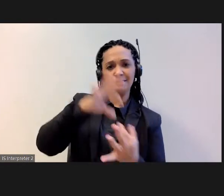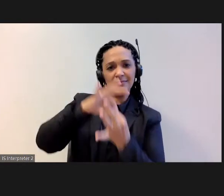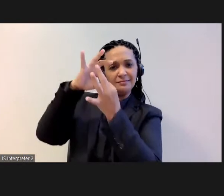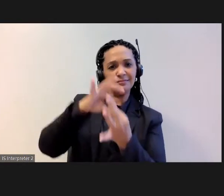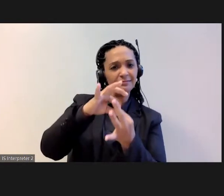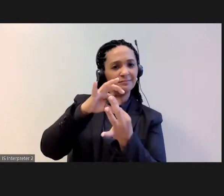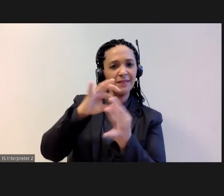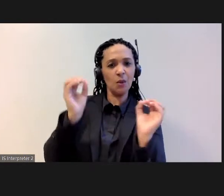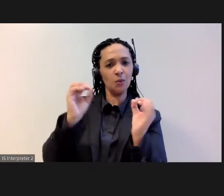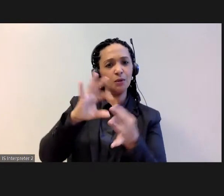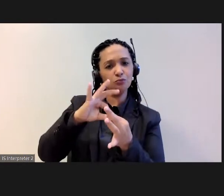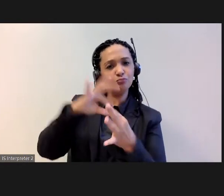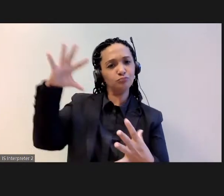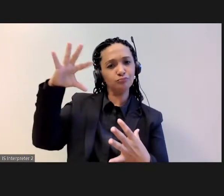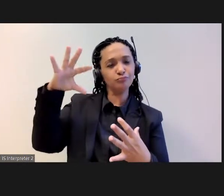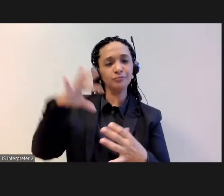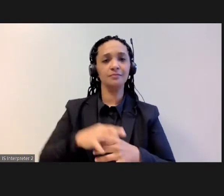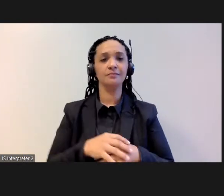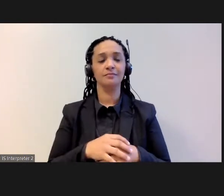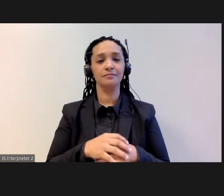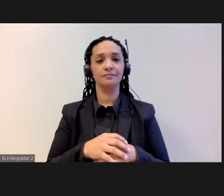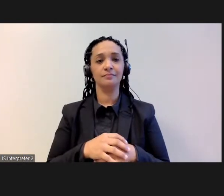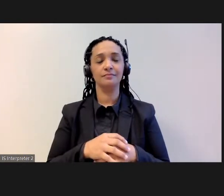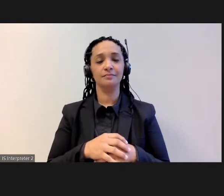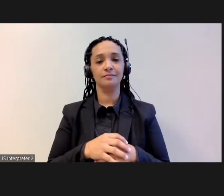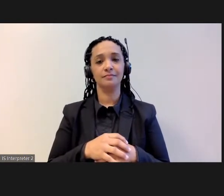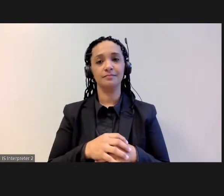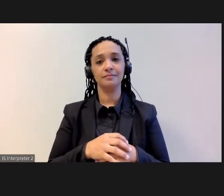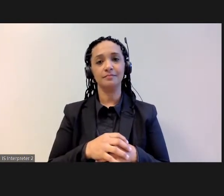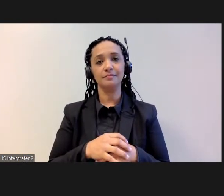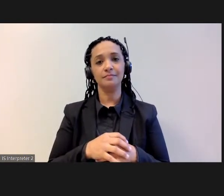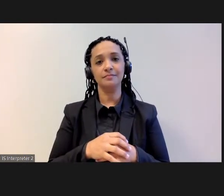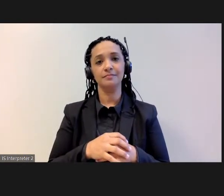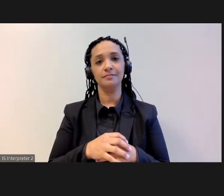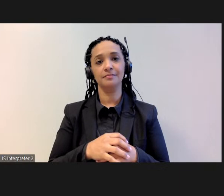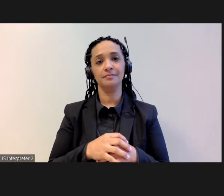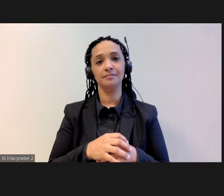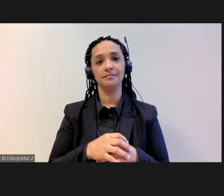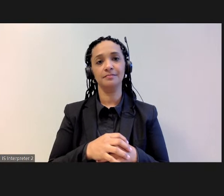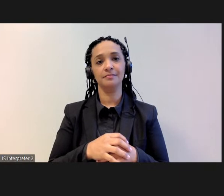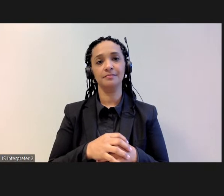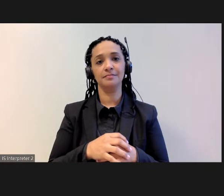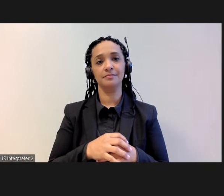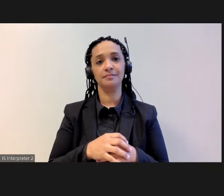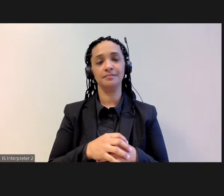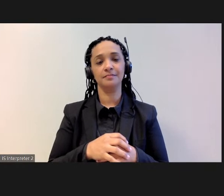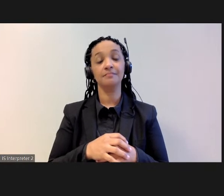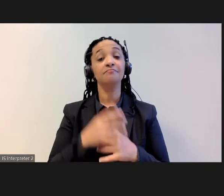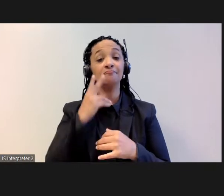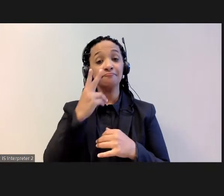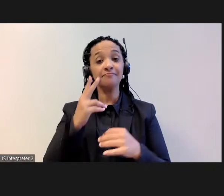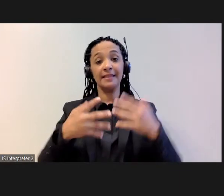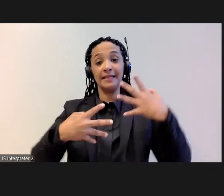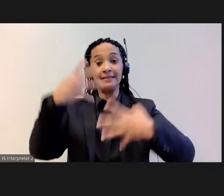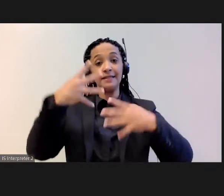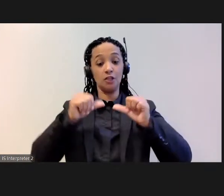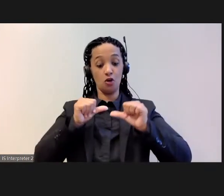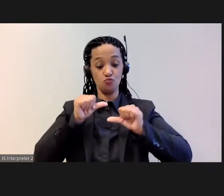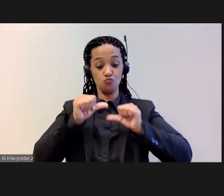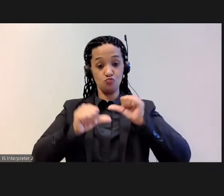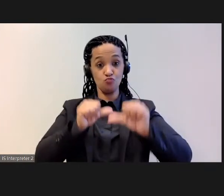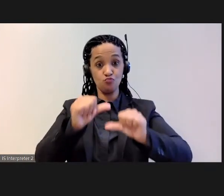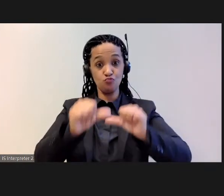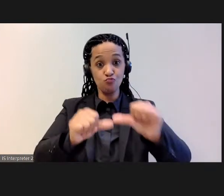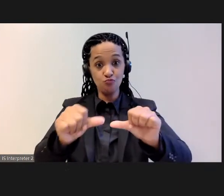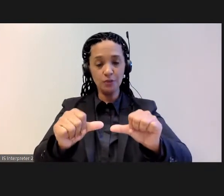system that we're actually having. And actually, again, when you look into the data, systems and processes being funded and supported by